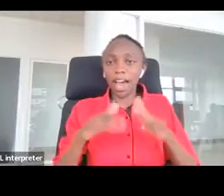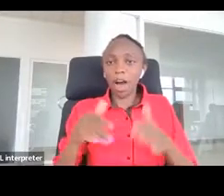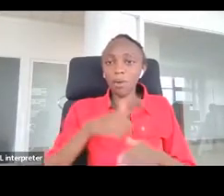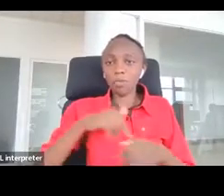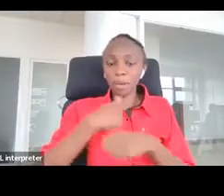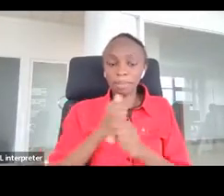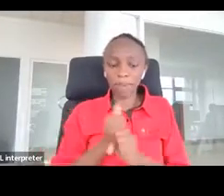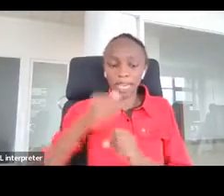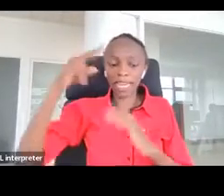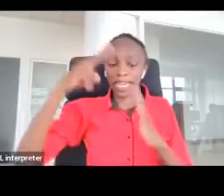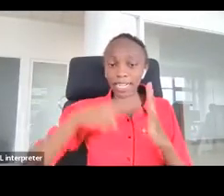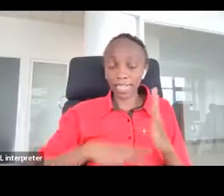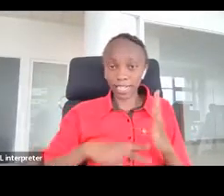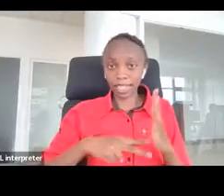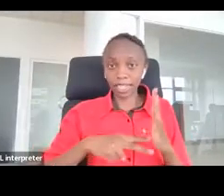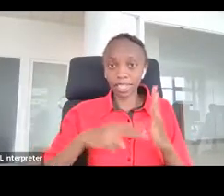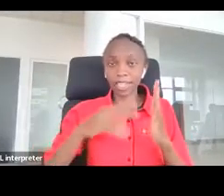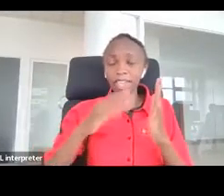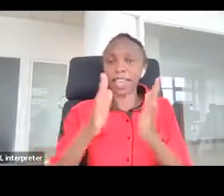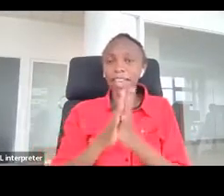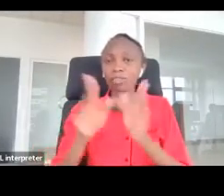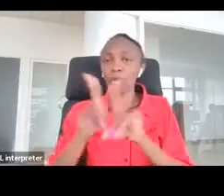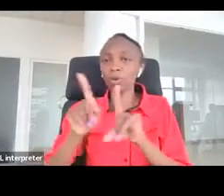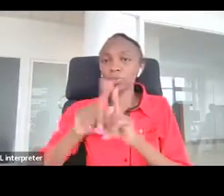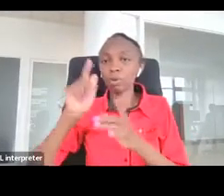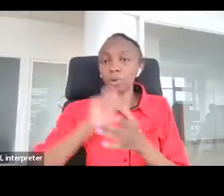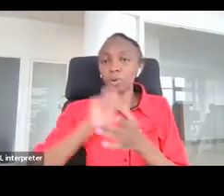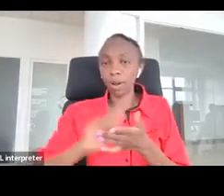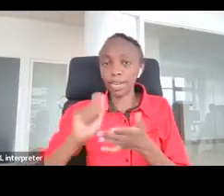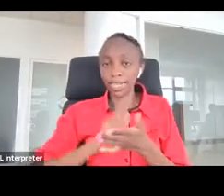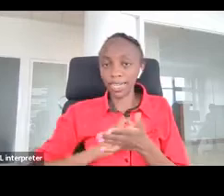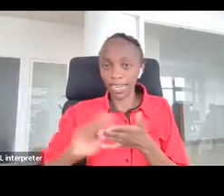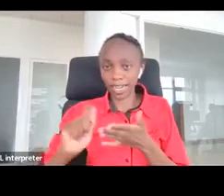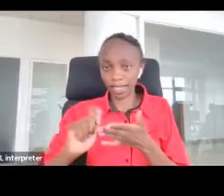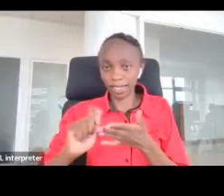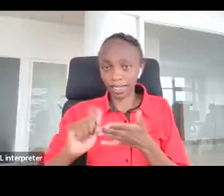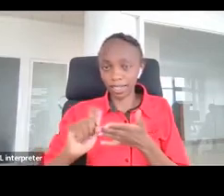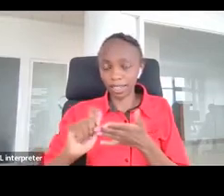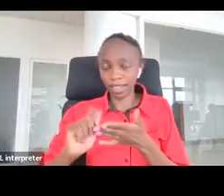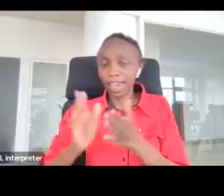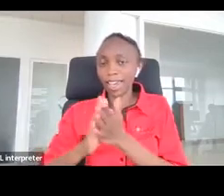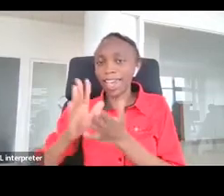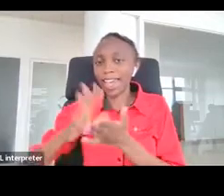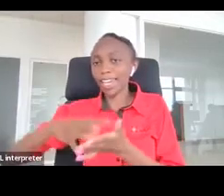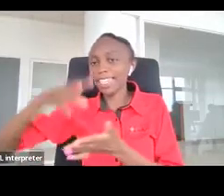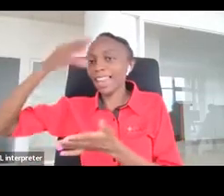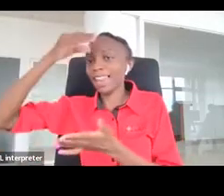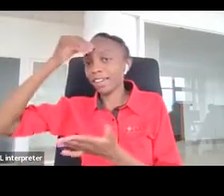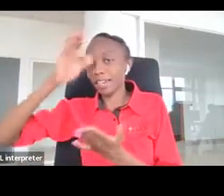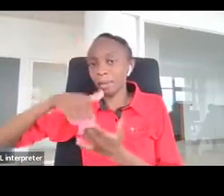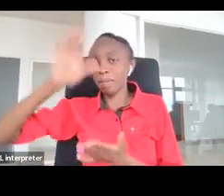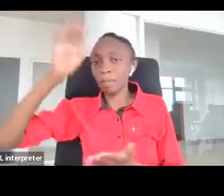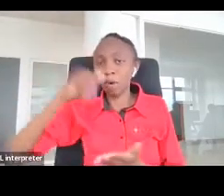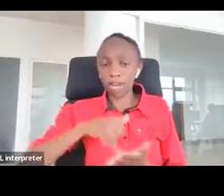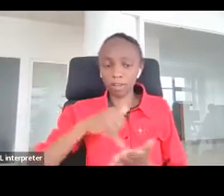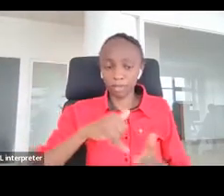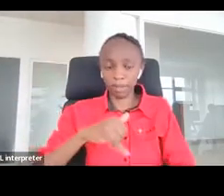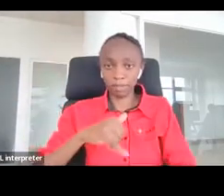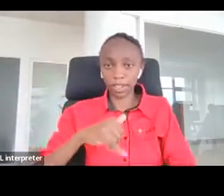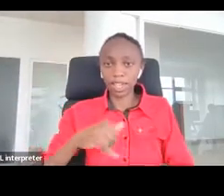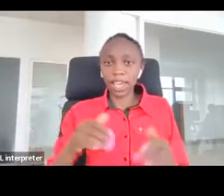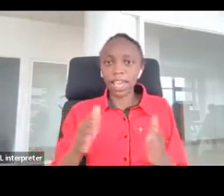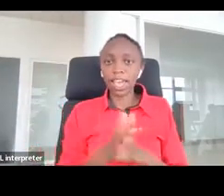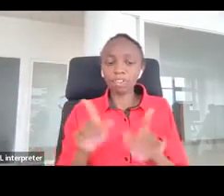in this case, especially writing, learning more inclusive, and build